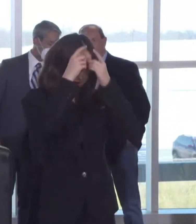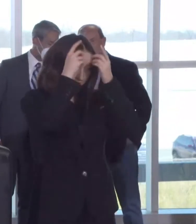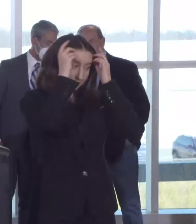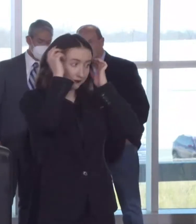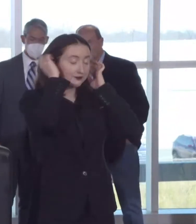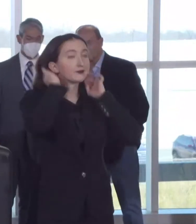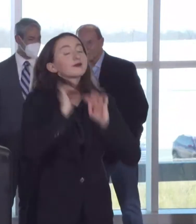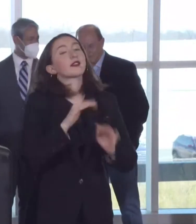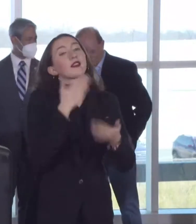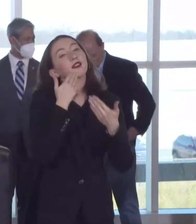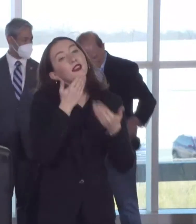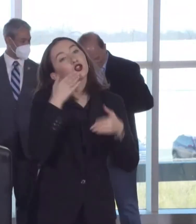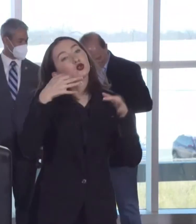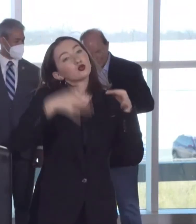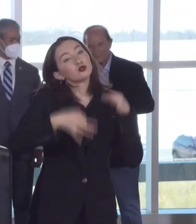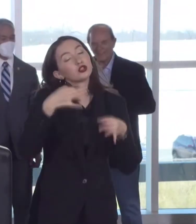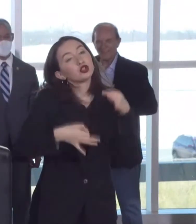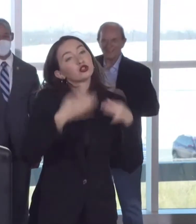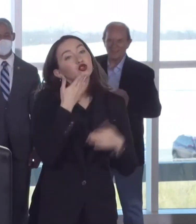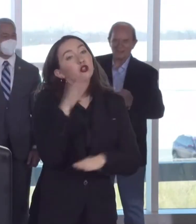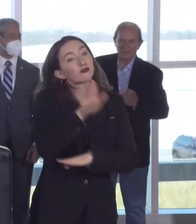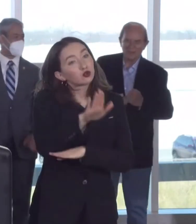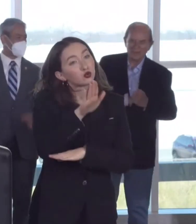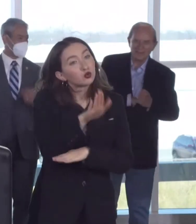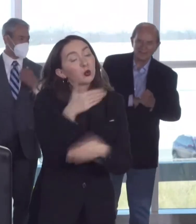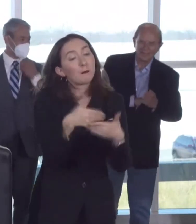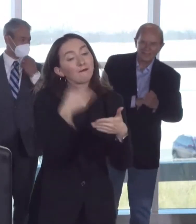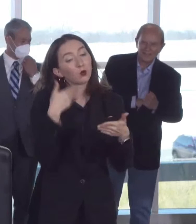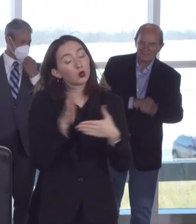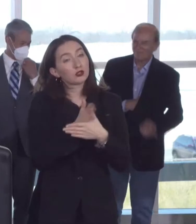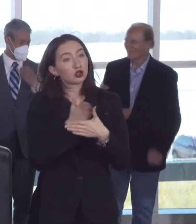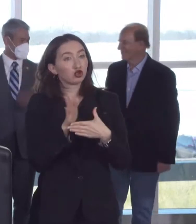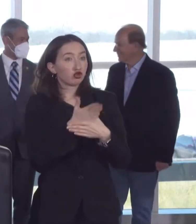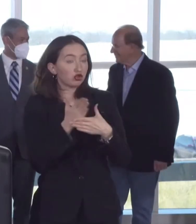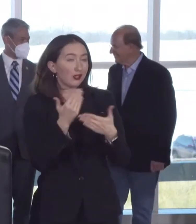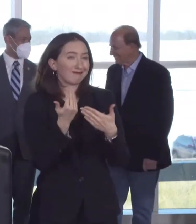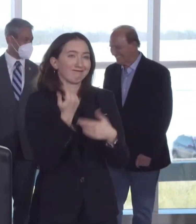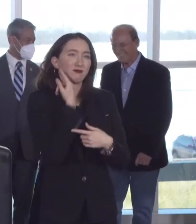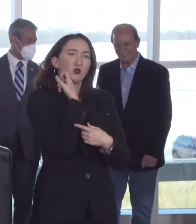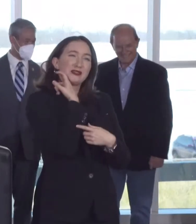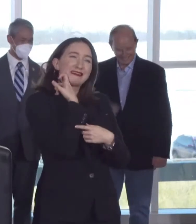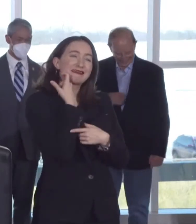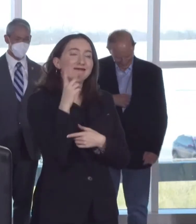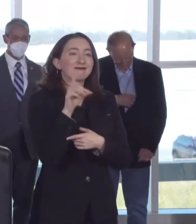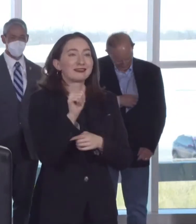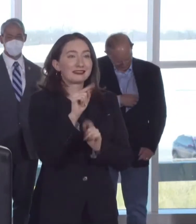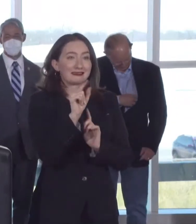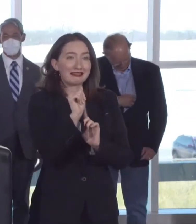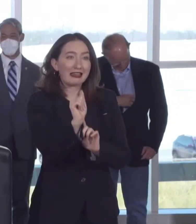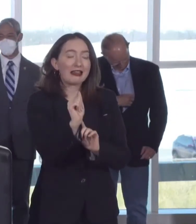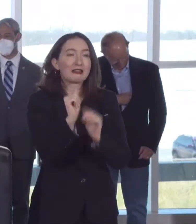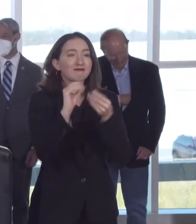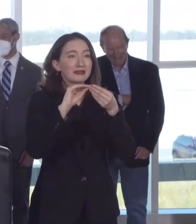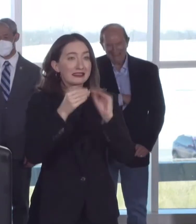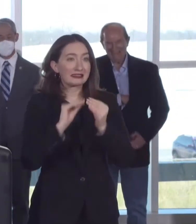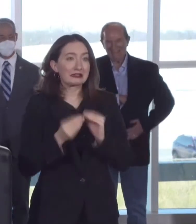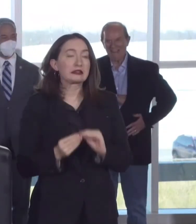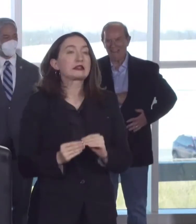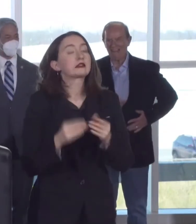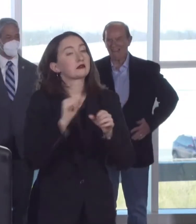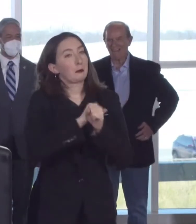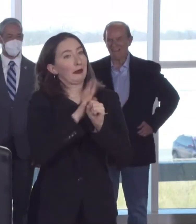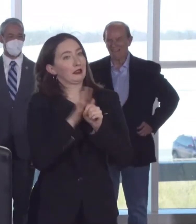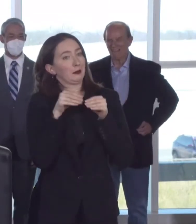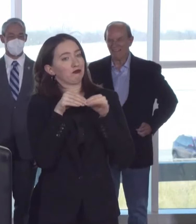Thank you, Judge. Good afternoon. Before I share with you the latest data and statistics of the pandemic, Metro Health is